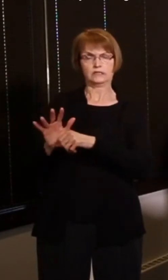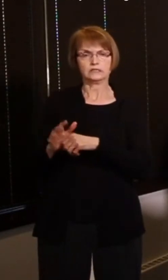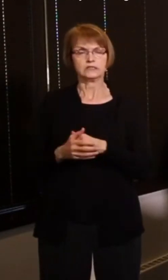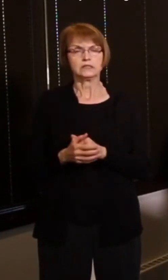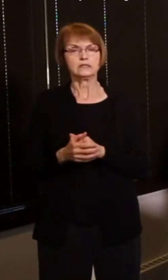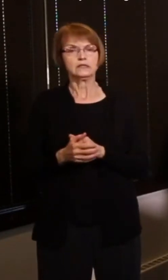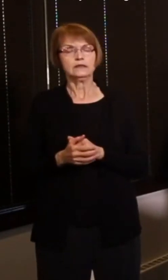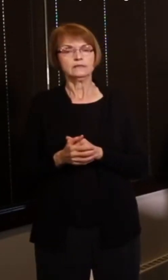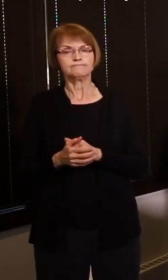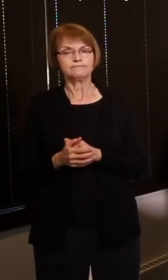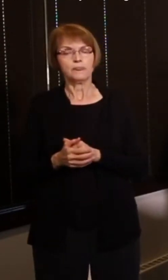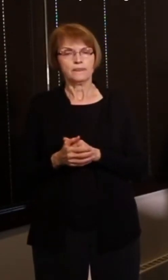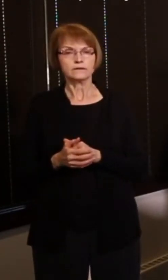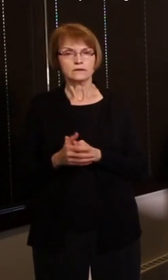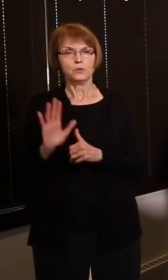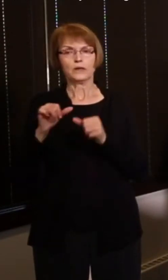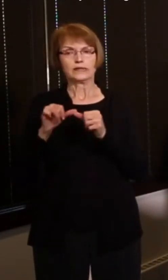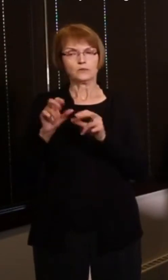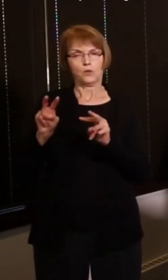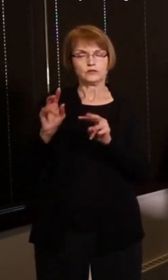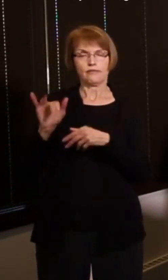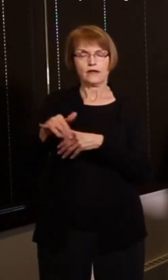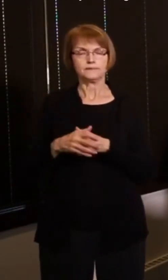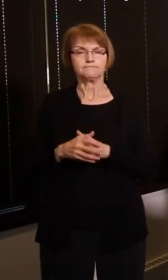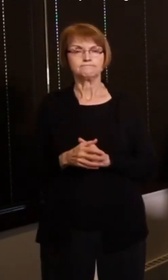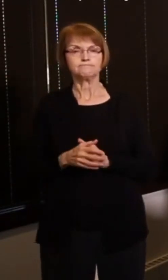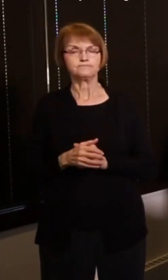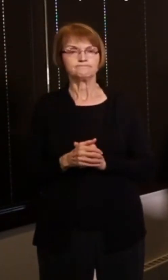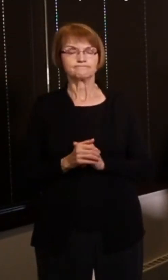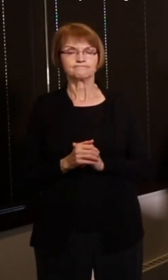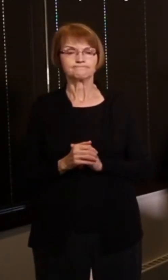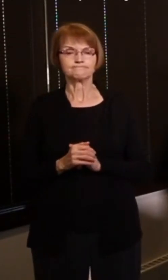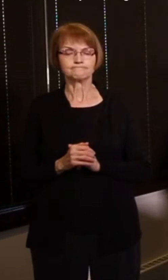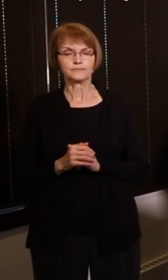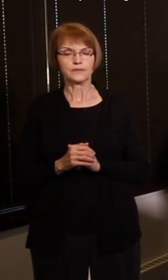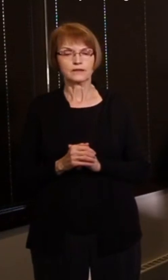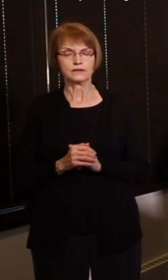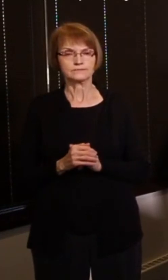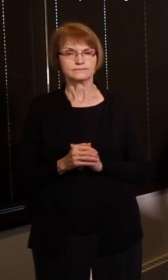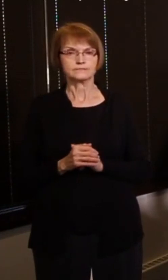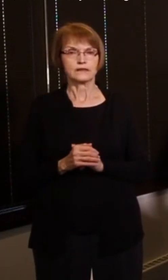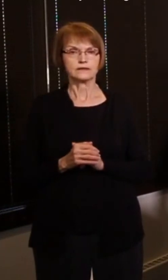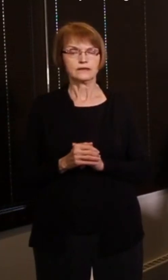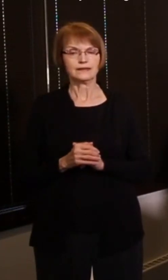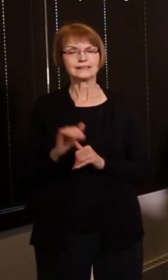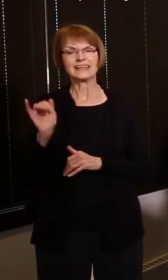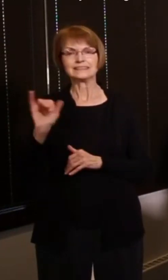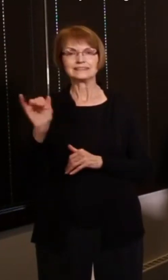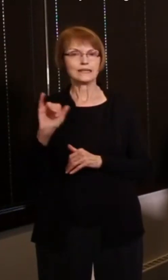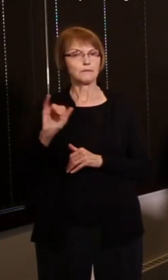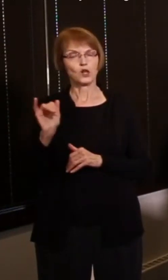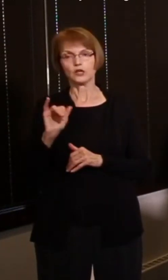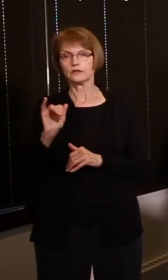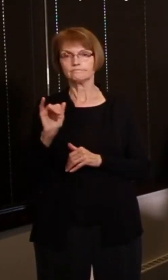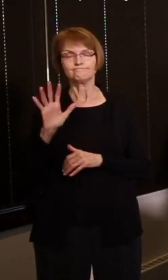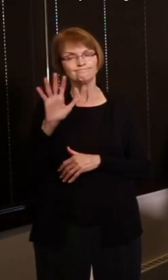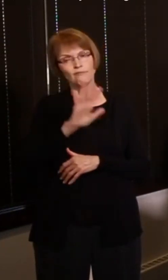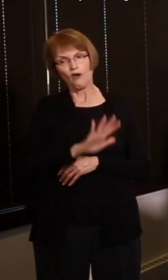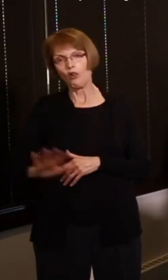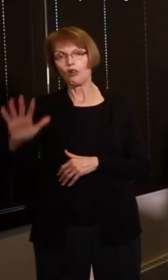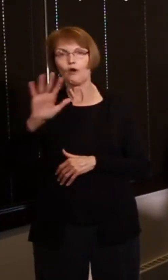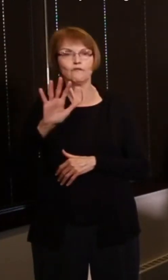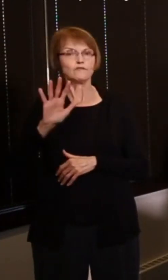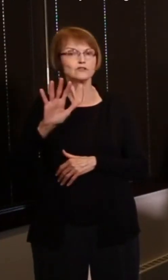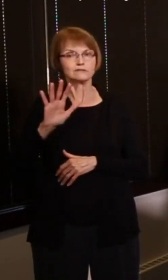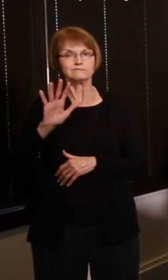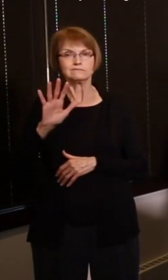community. So we'll continue to keep an eye on that. And it's fairly similar across the major metropolitan areas